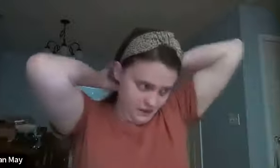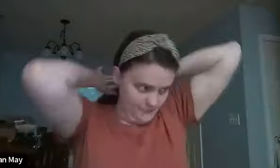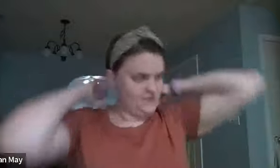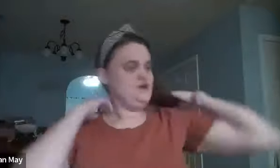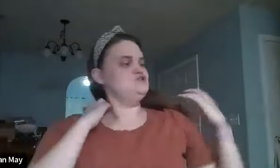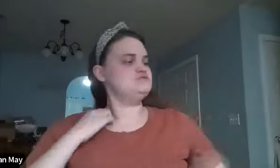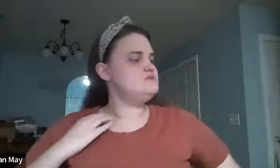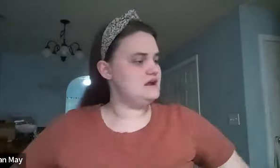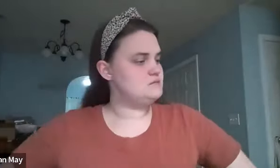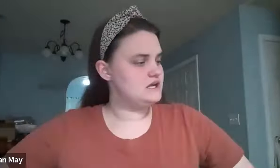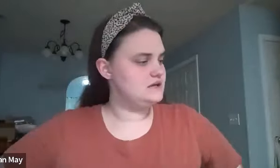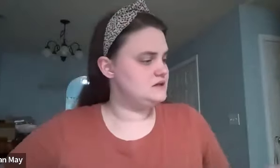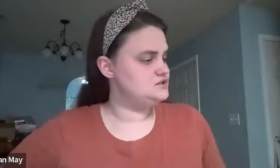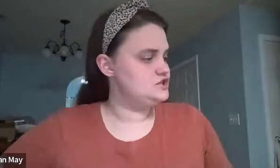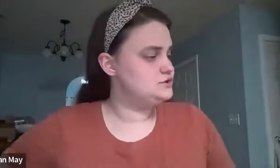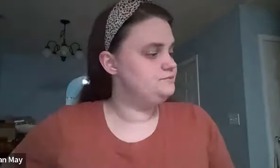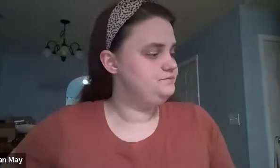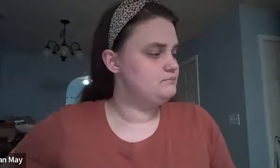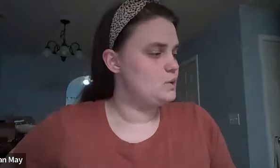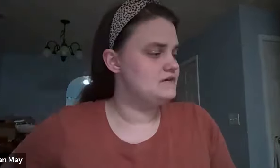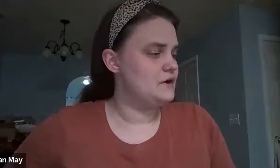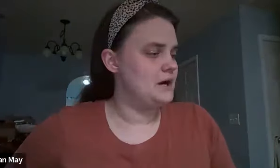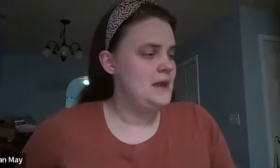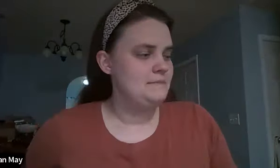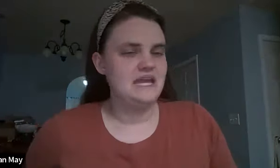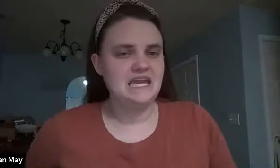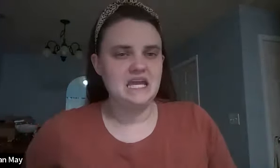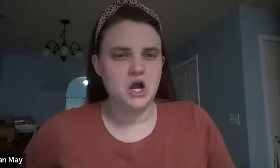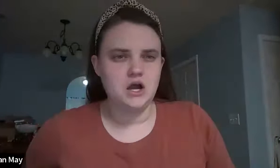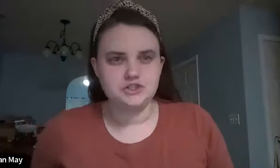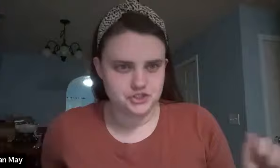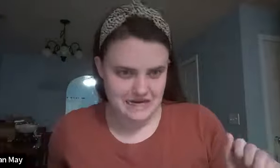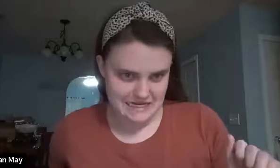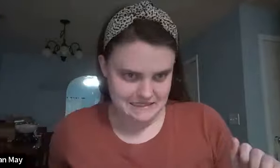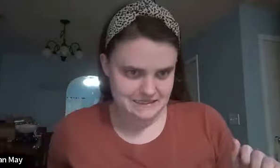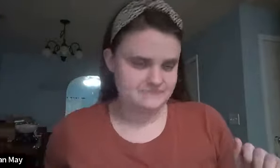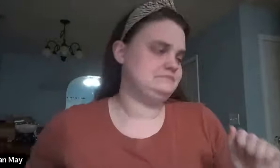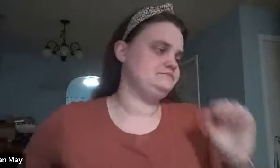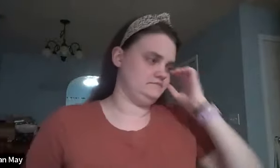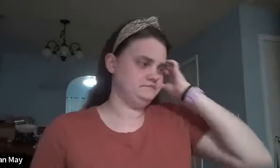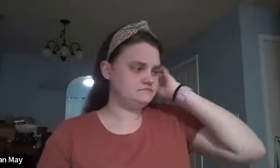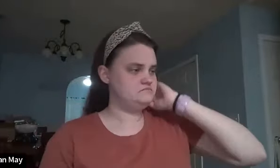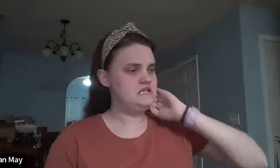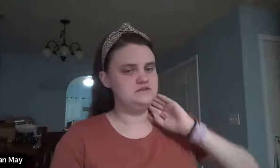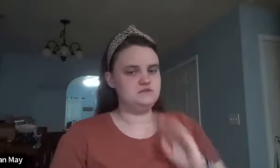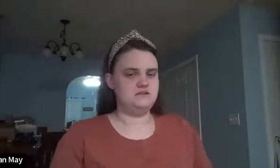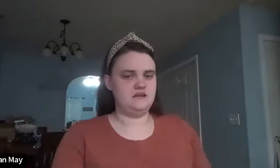Okay, so now we're getting into more of our main entrees sort of thing.